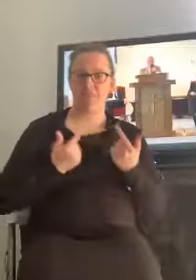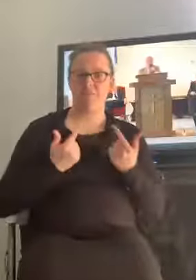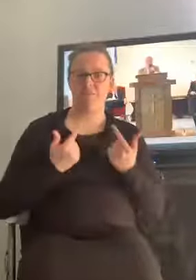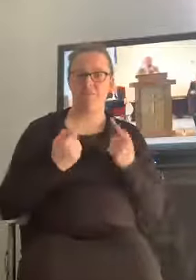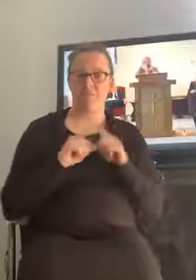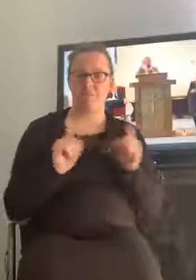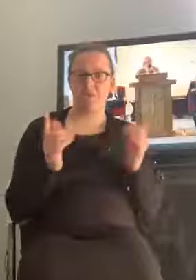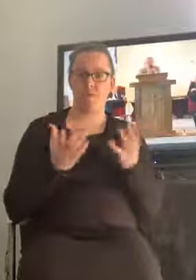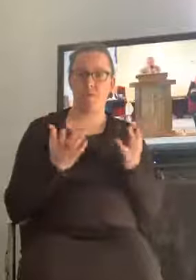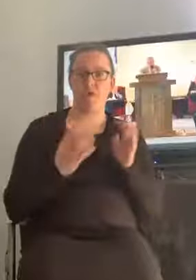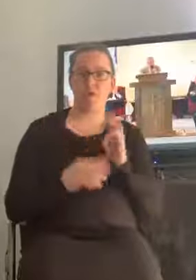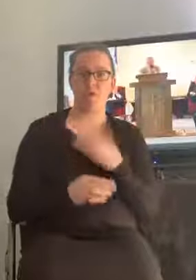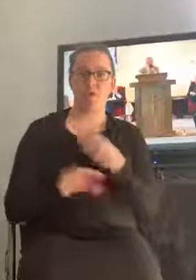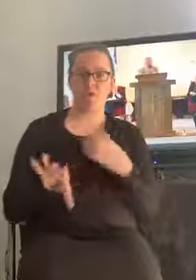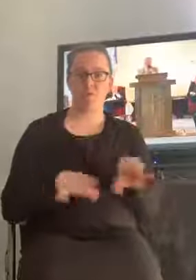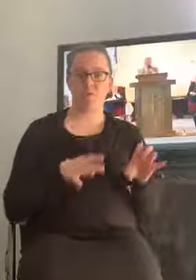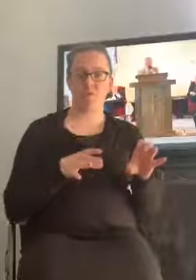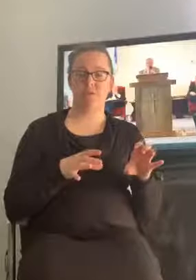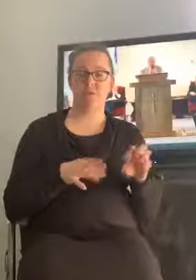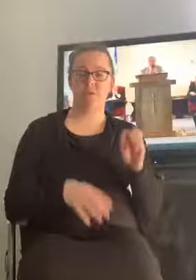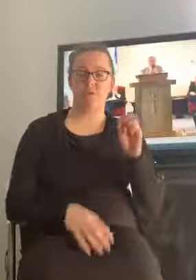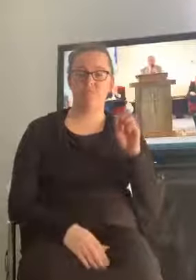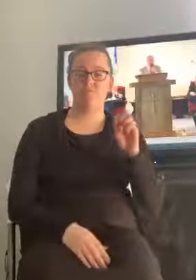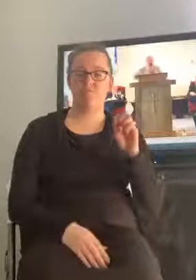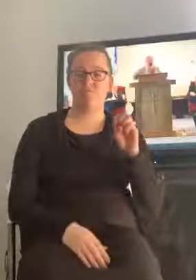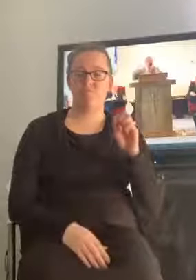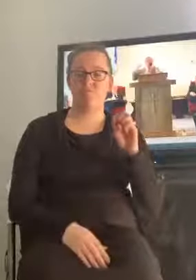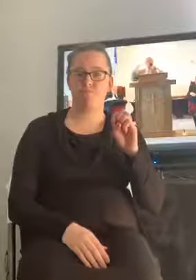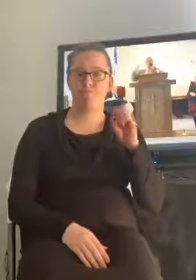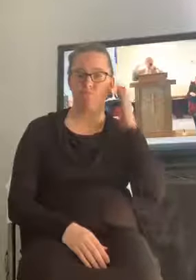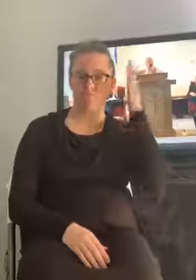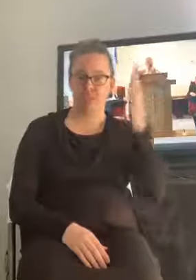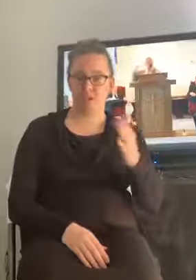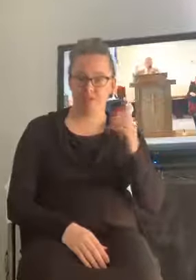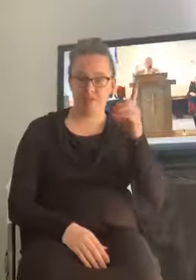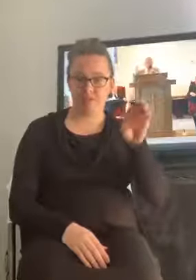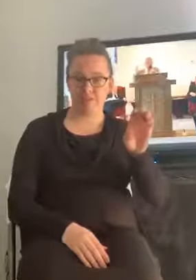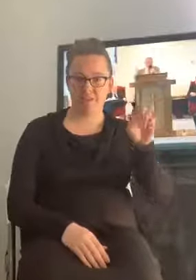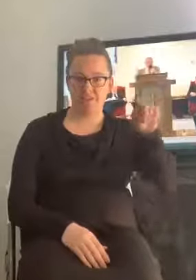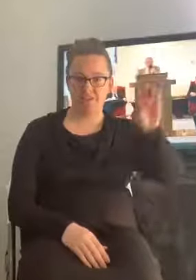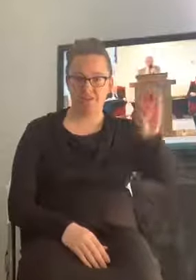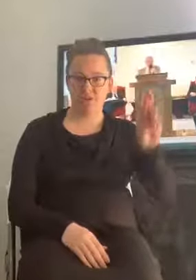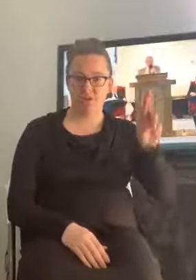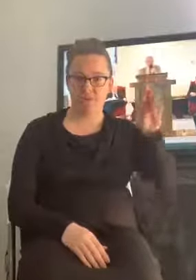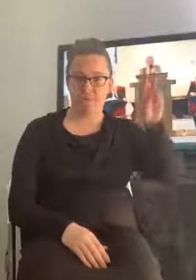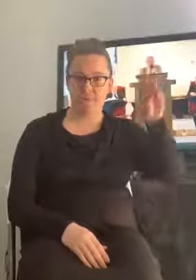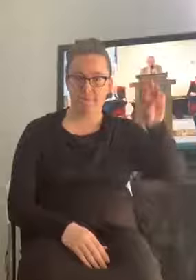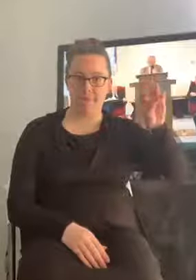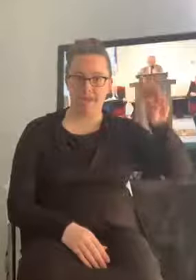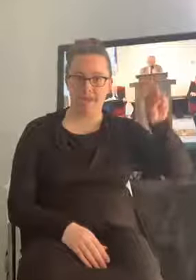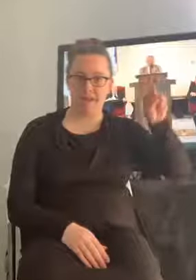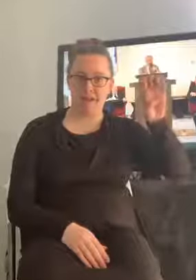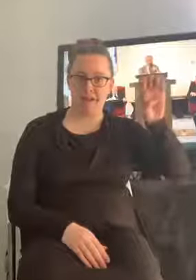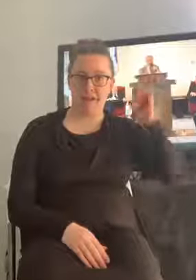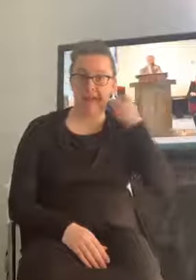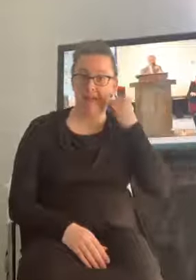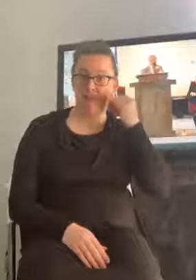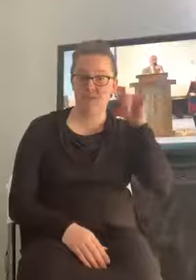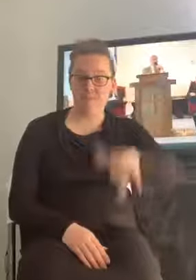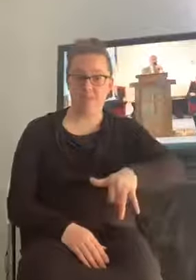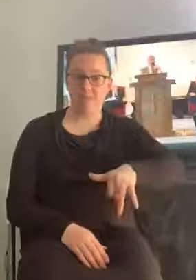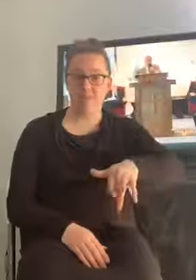we do can determine whether that word is going to be fulfilled in us. James